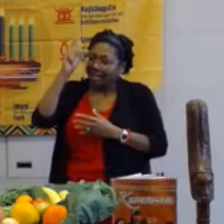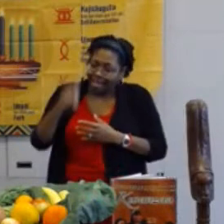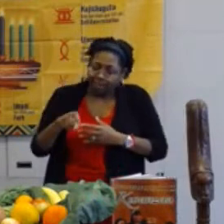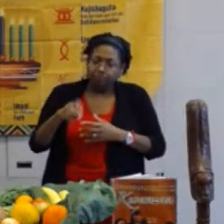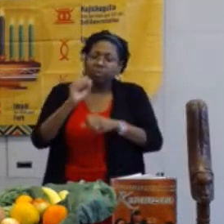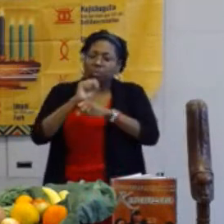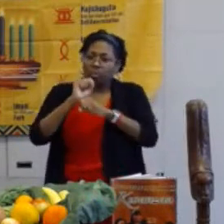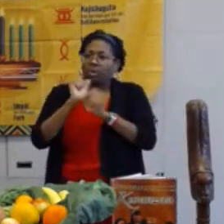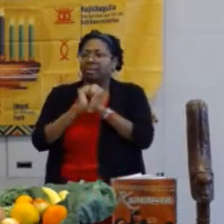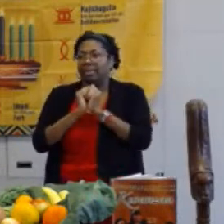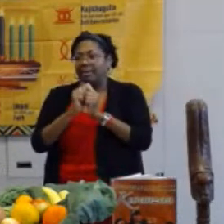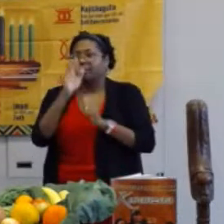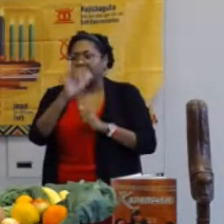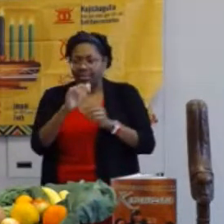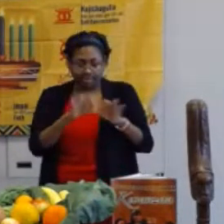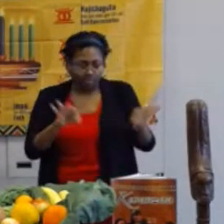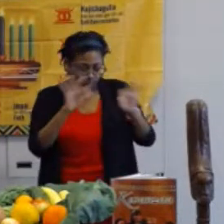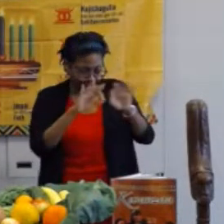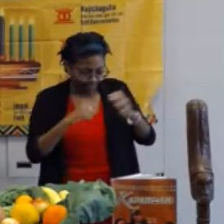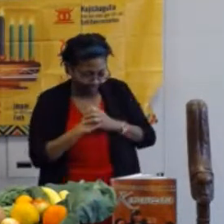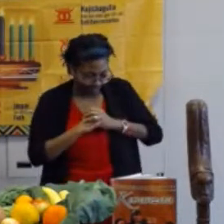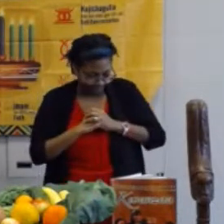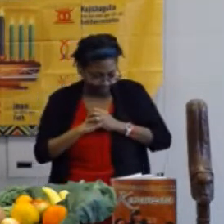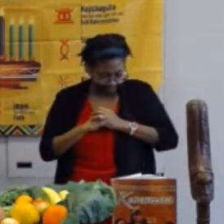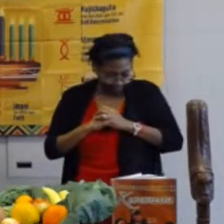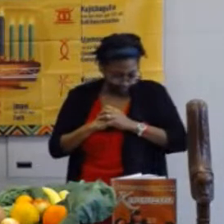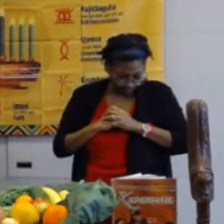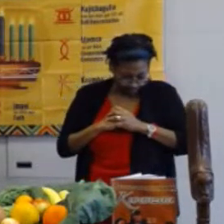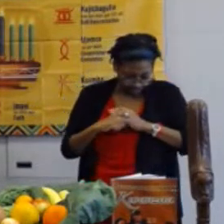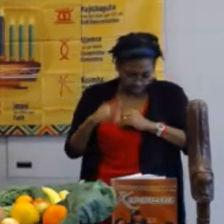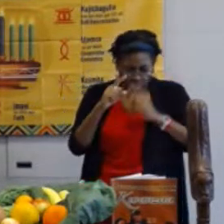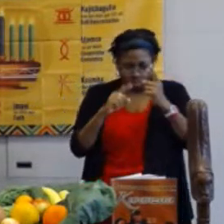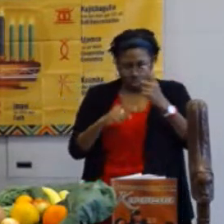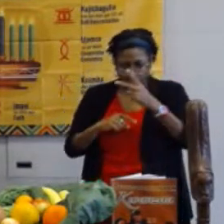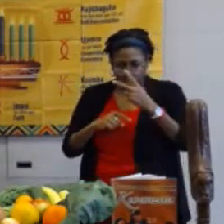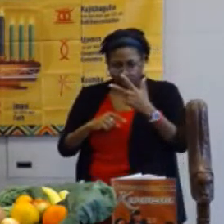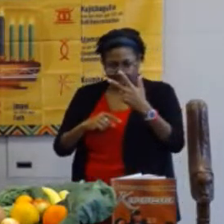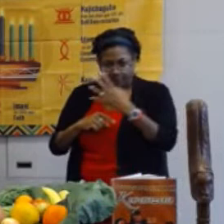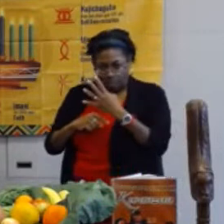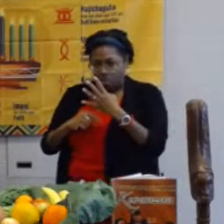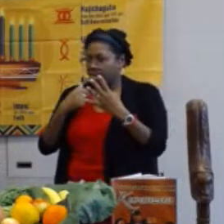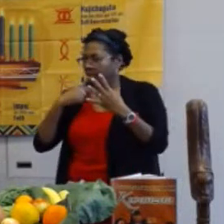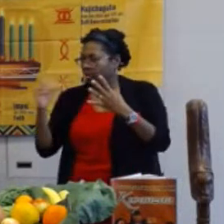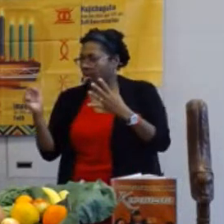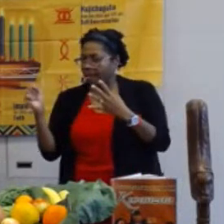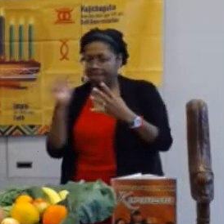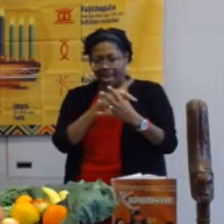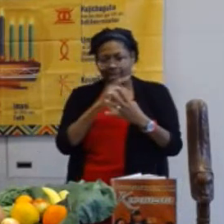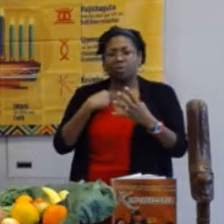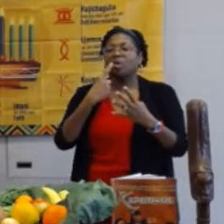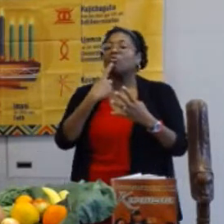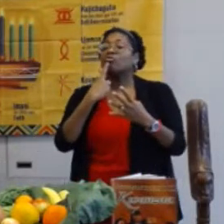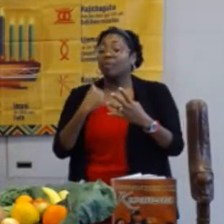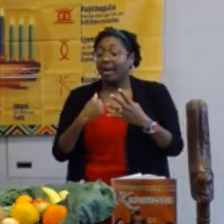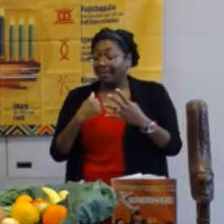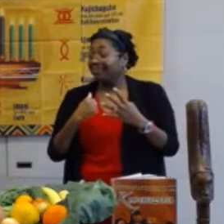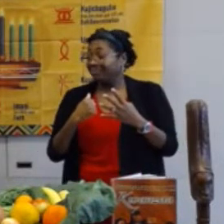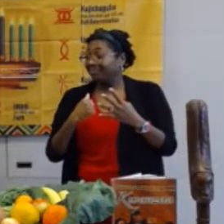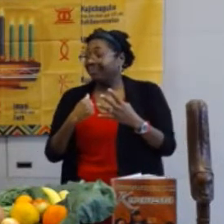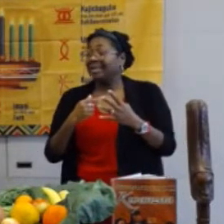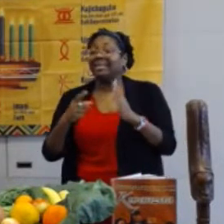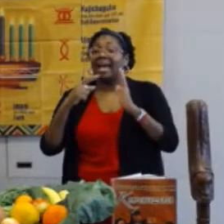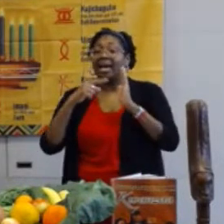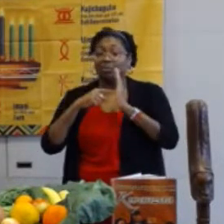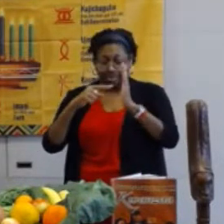is imperative. That is important. So 1, 2, 3, 4. Then we come back to another red candle, which